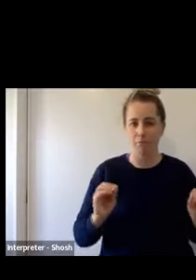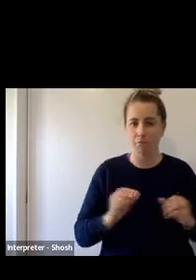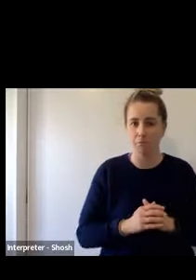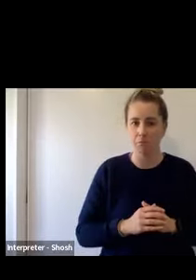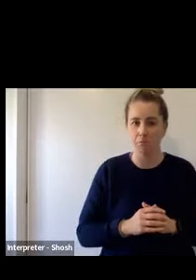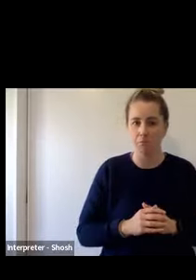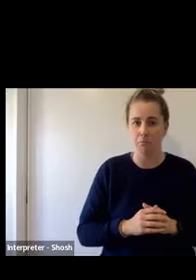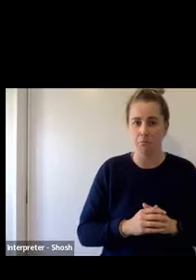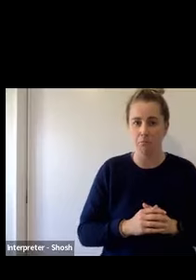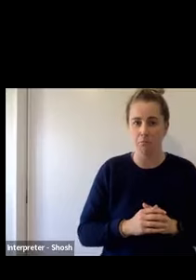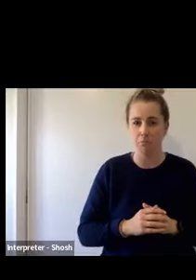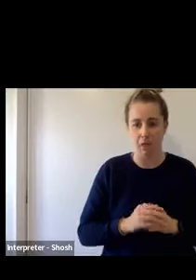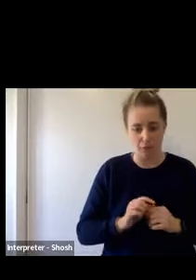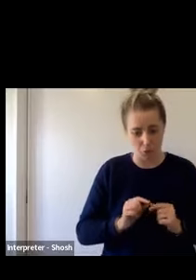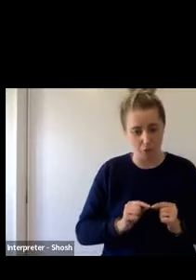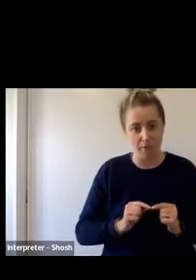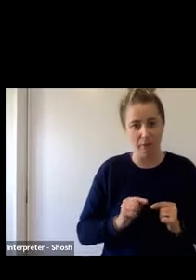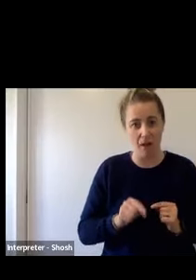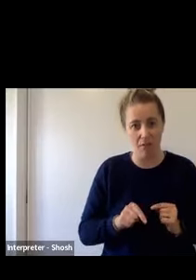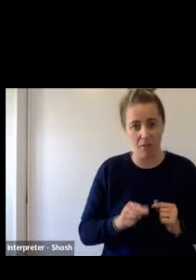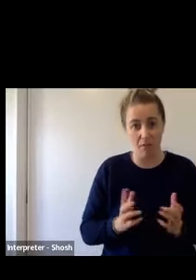but it barely goes anywhere at all.